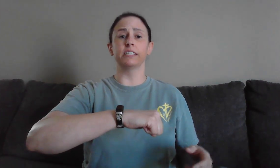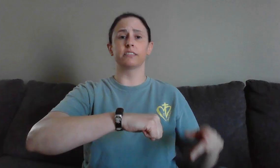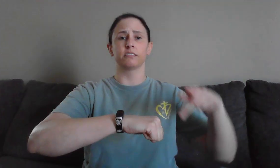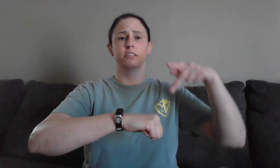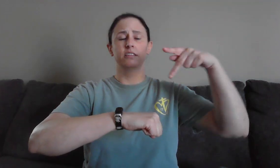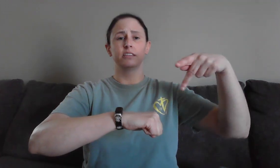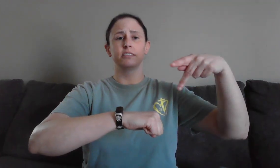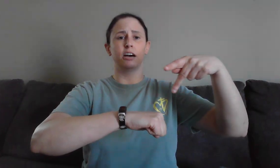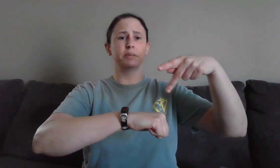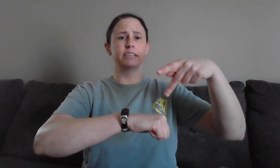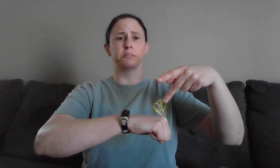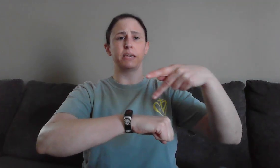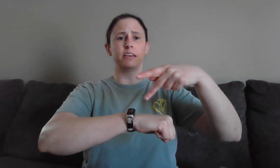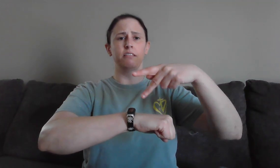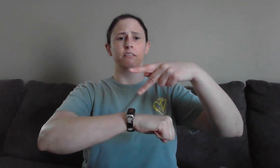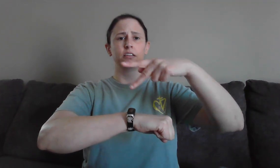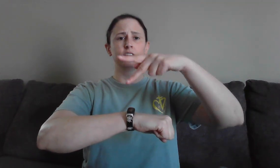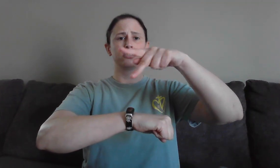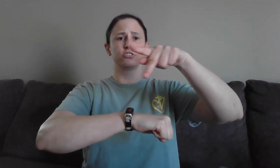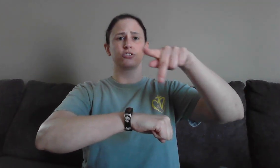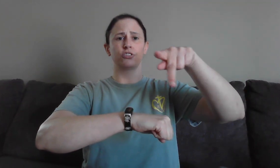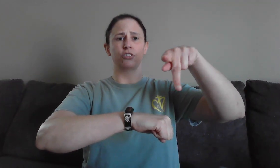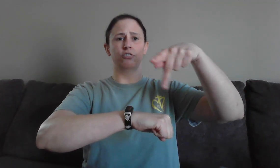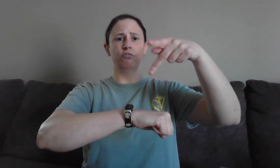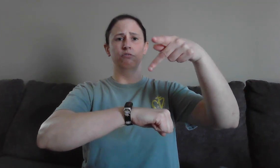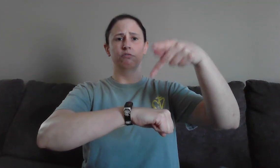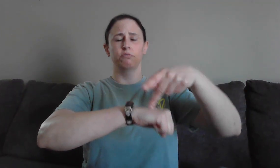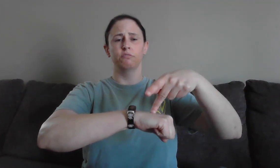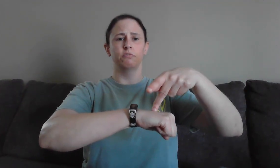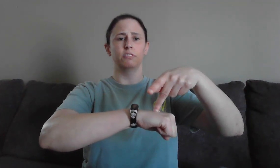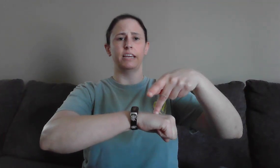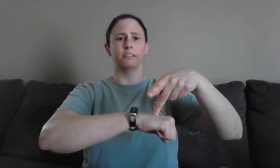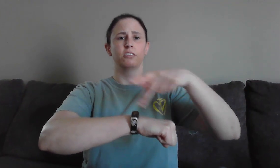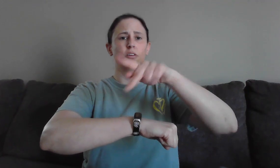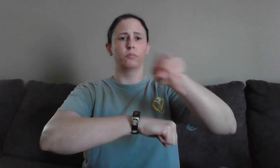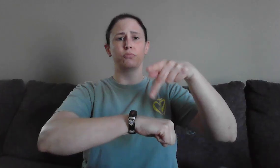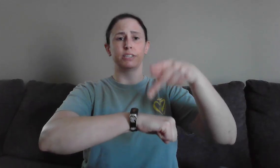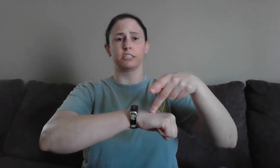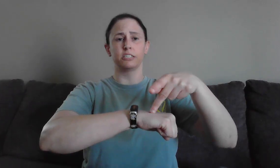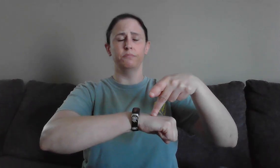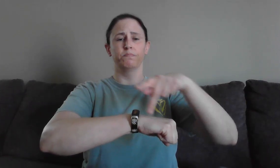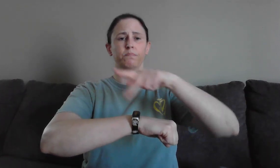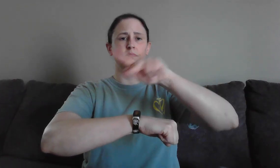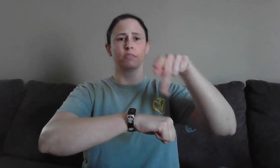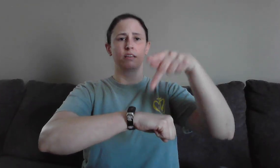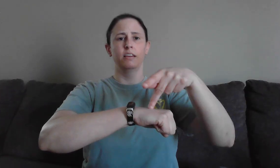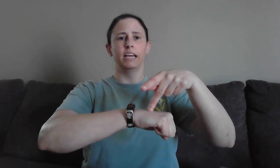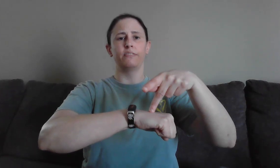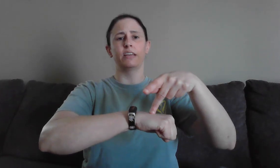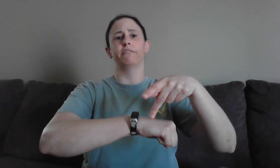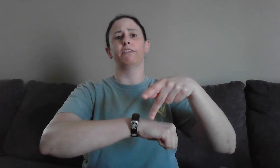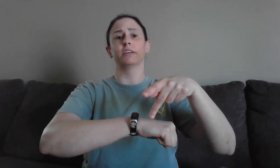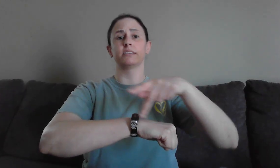fist. Dominant is a P. Circle, land. Principal. And then if I wanted to